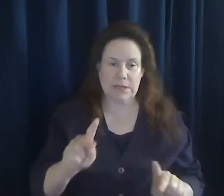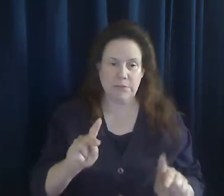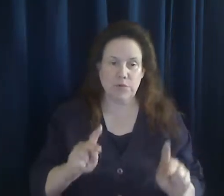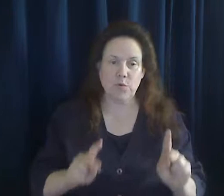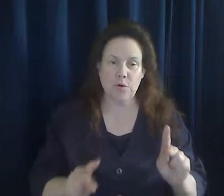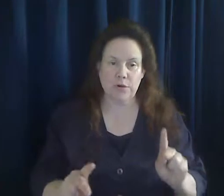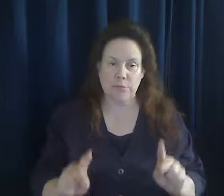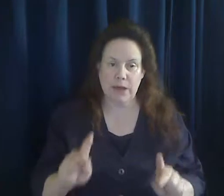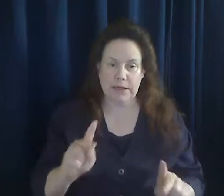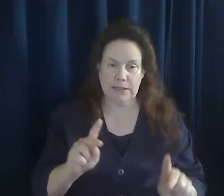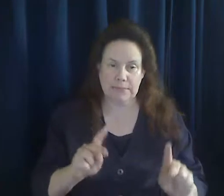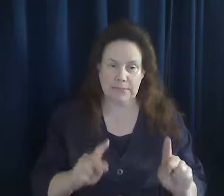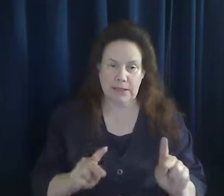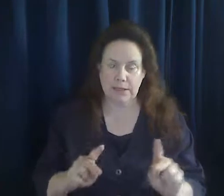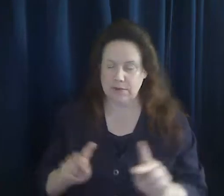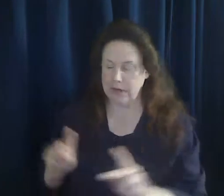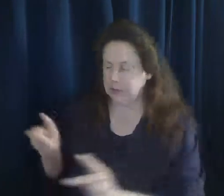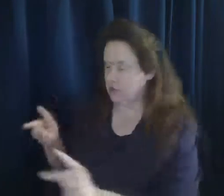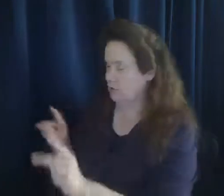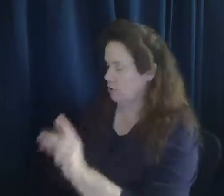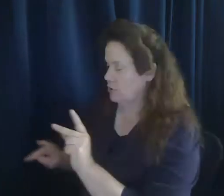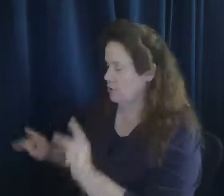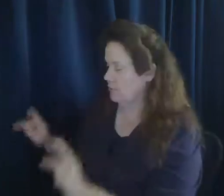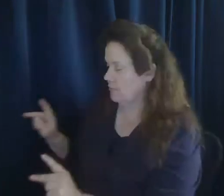come toward your body, and they're not huge.